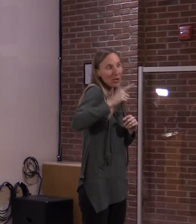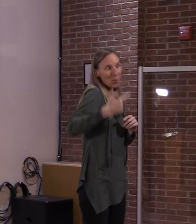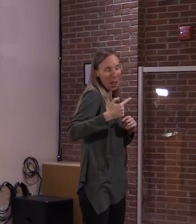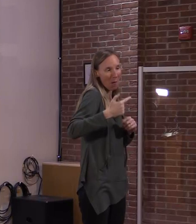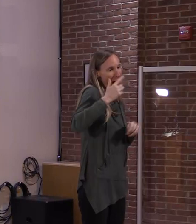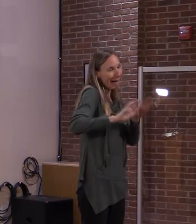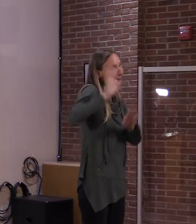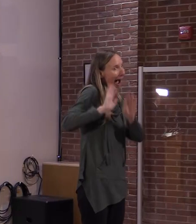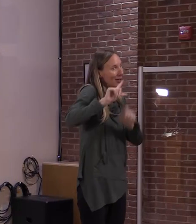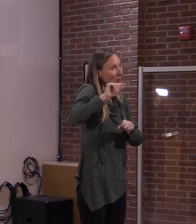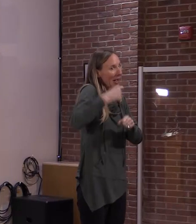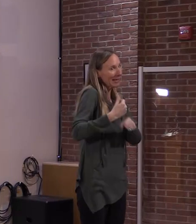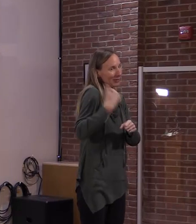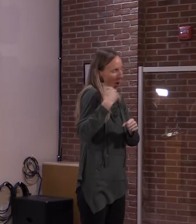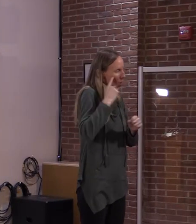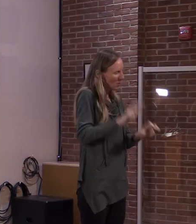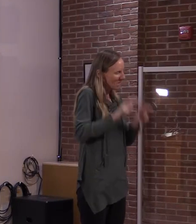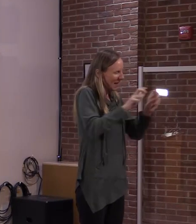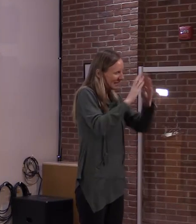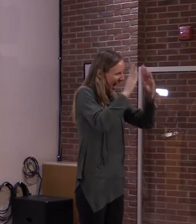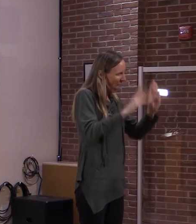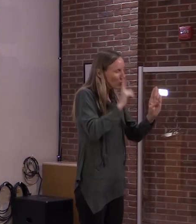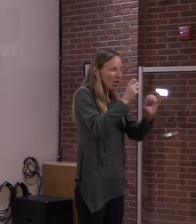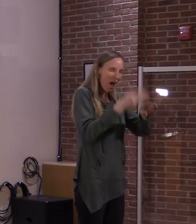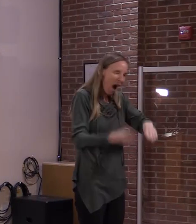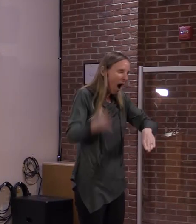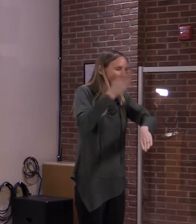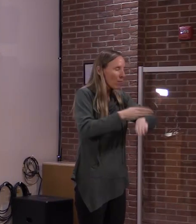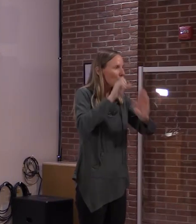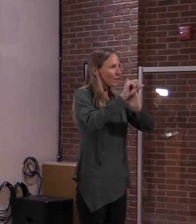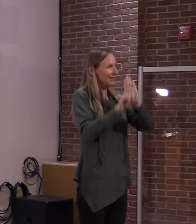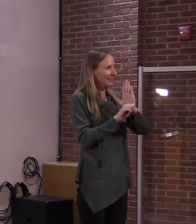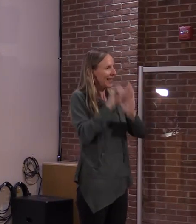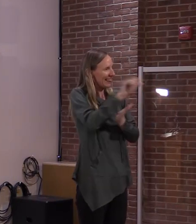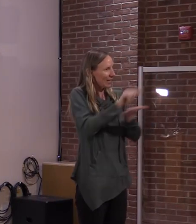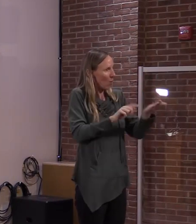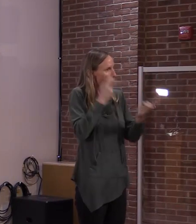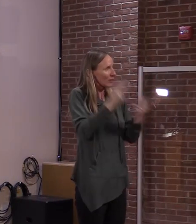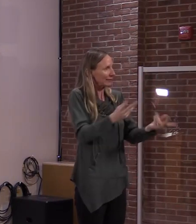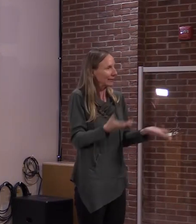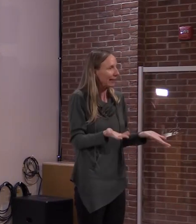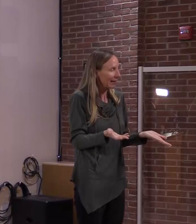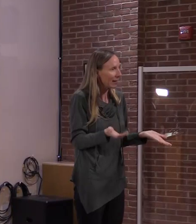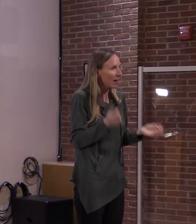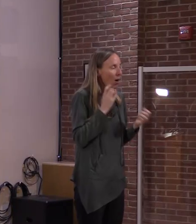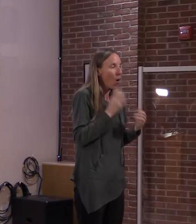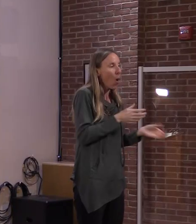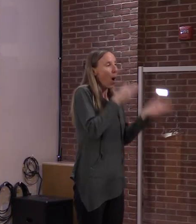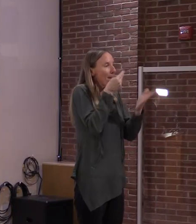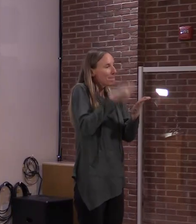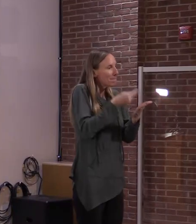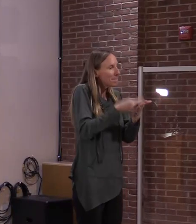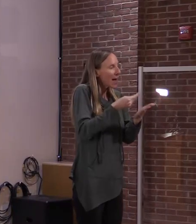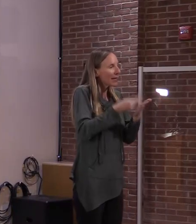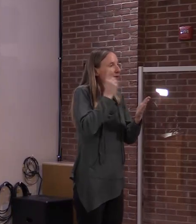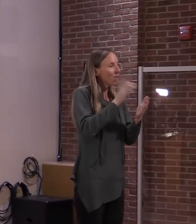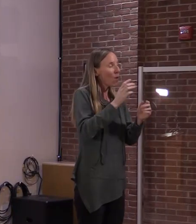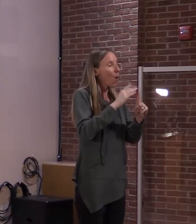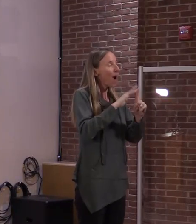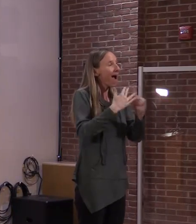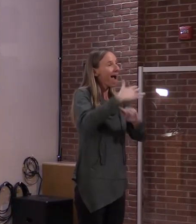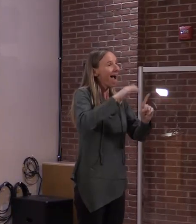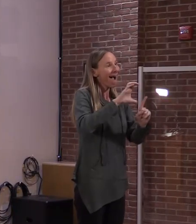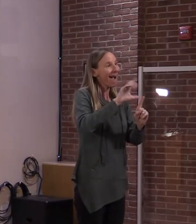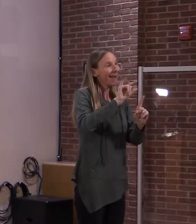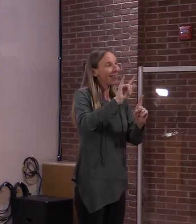2021, and that was a turning point for this state. Or we invested money for climate change, $200